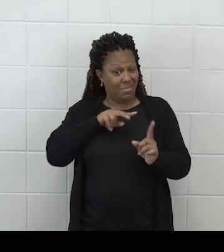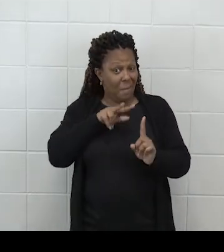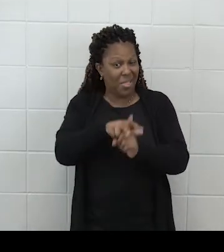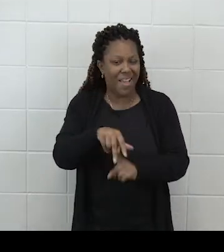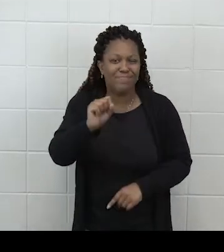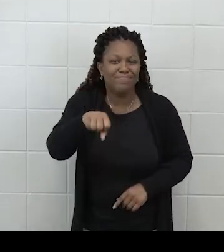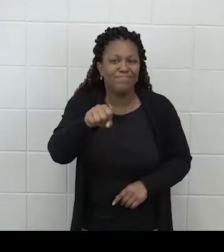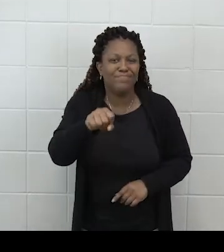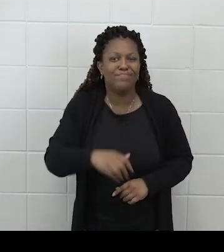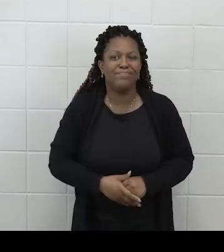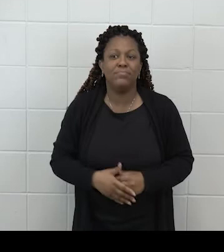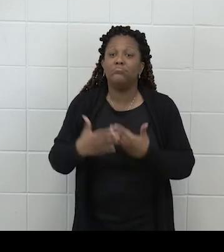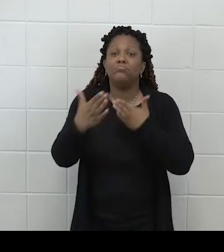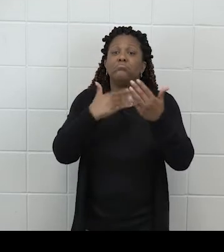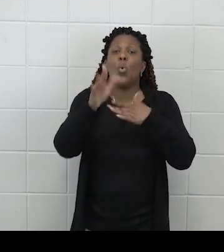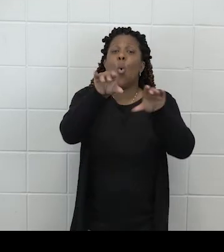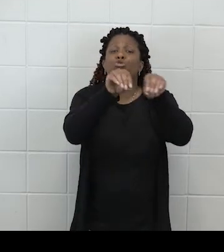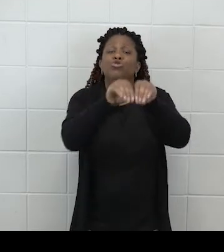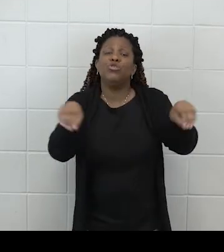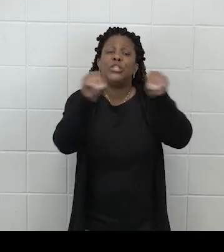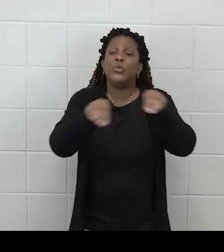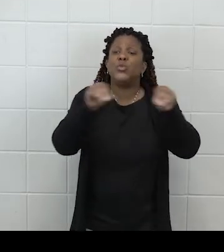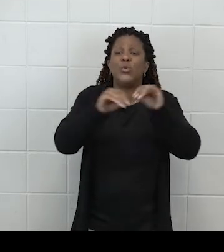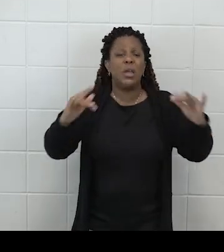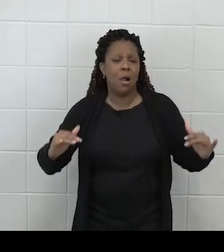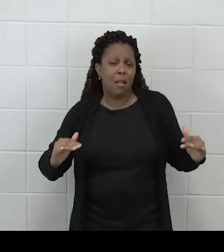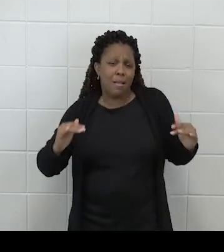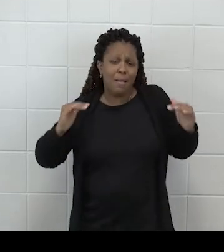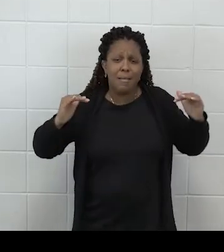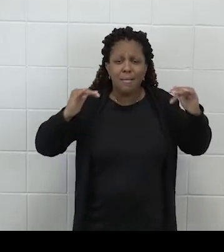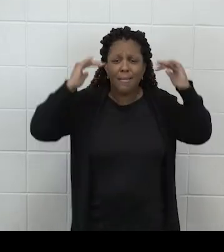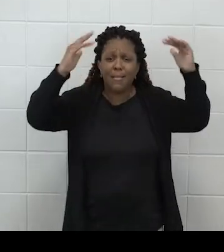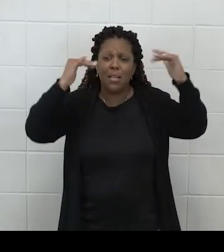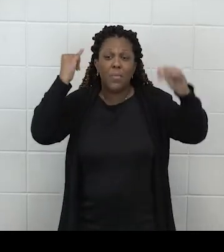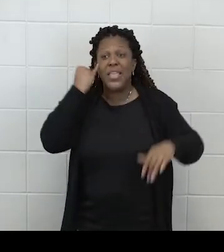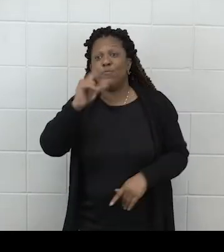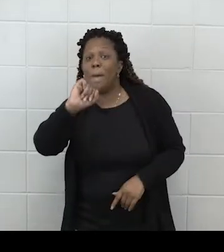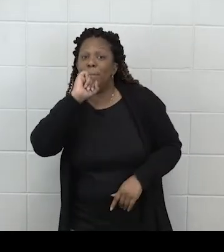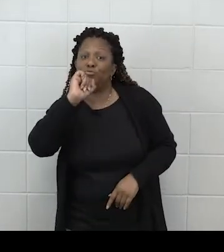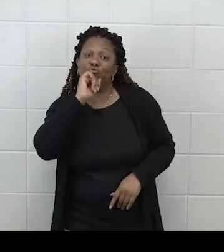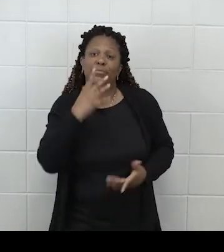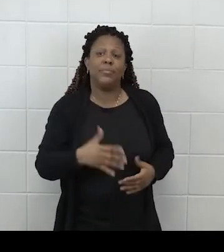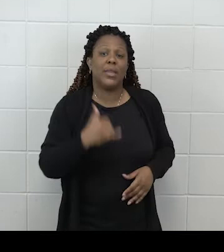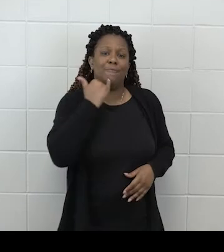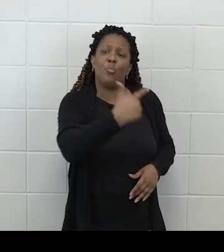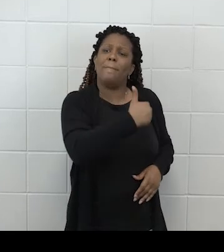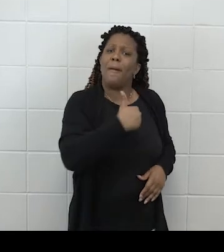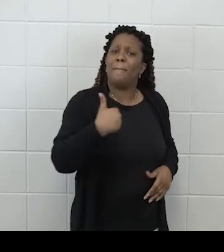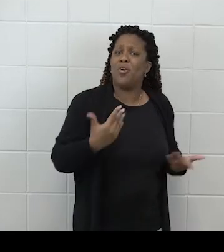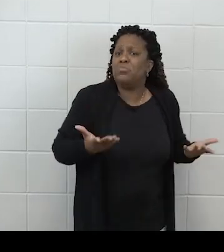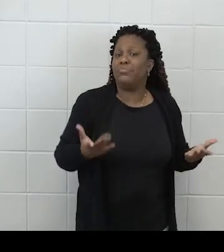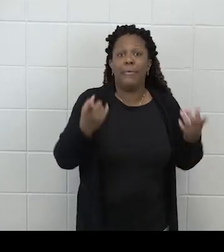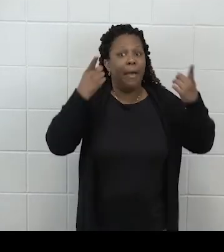or if you are a bishop or a member in a pew. We all must be willing to have an open heart and an open mind to